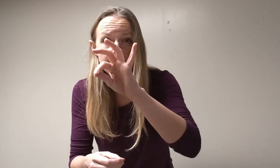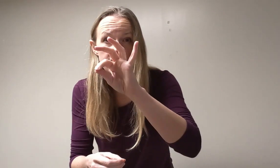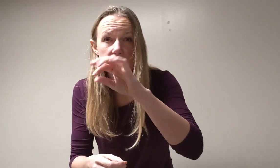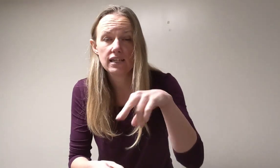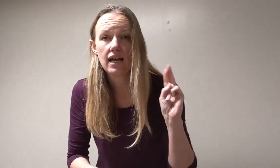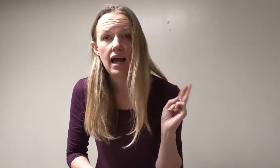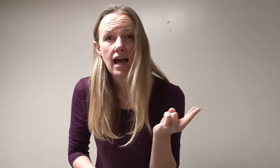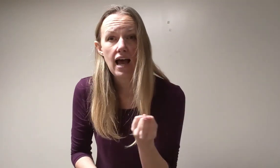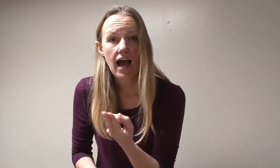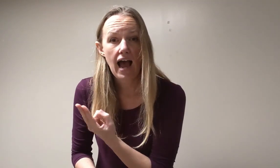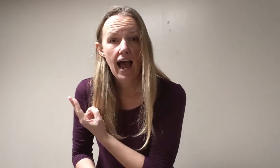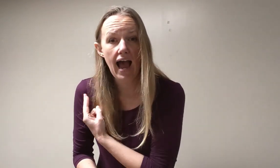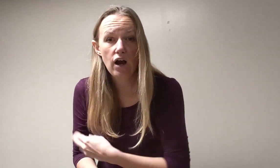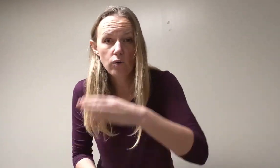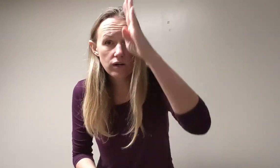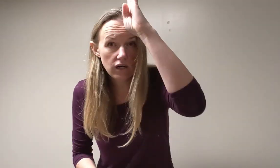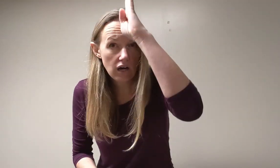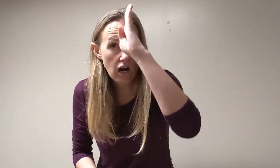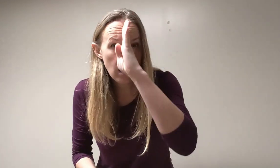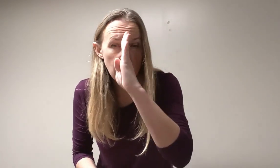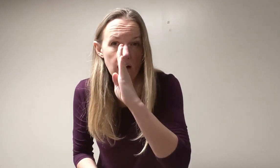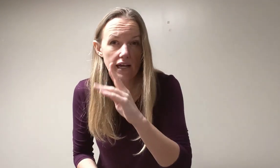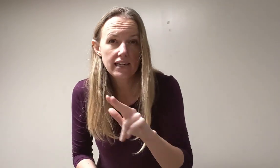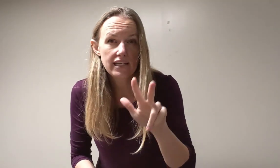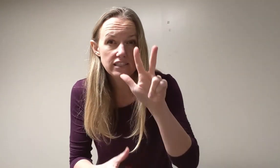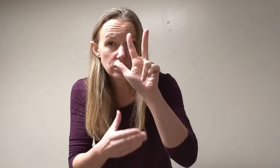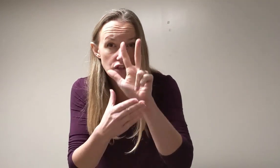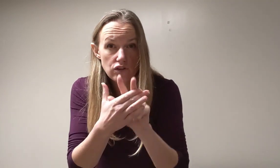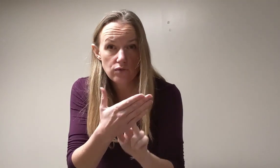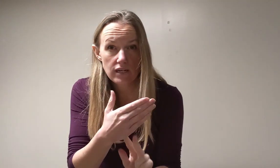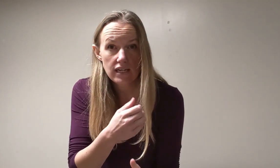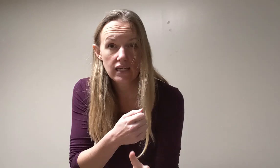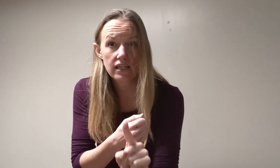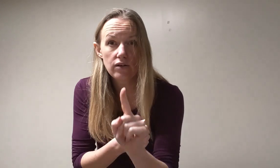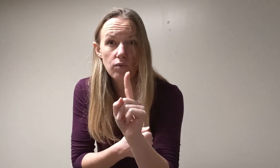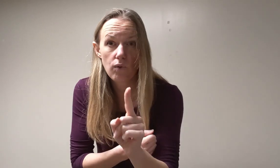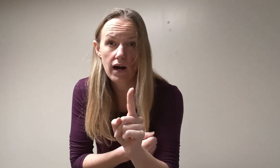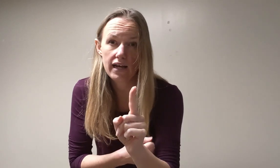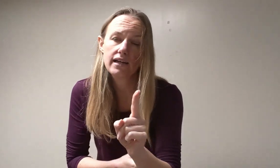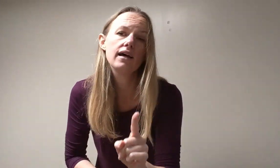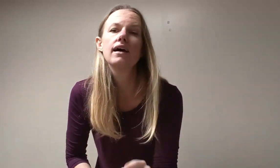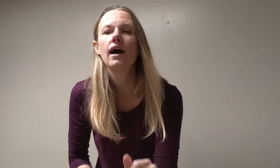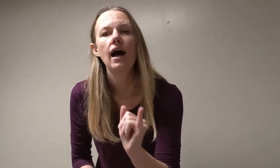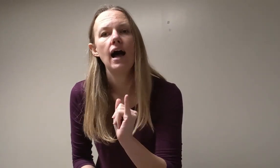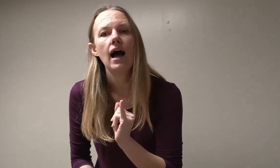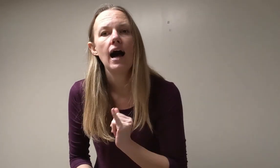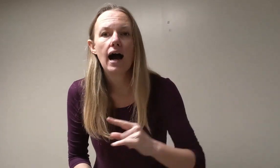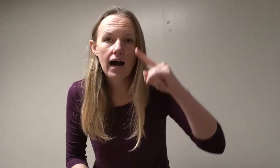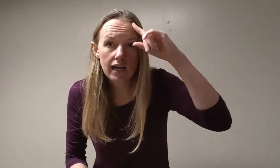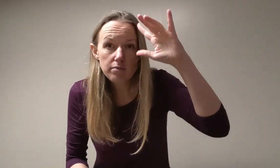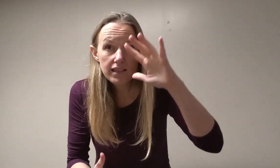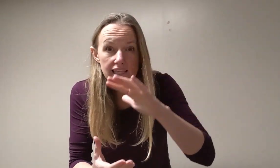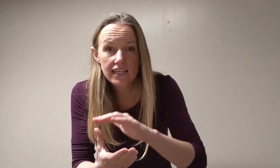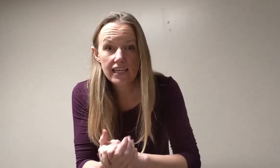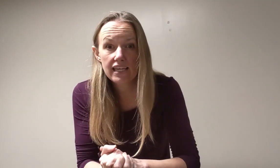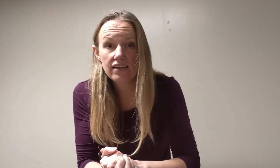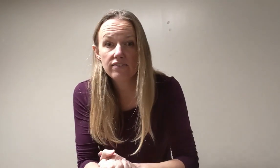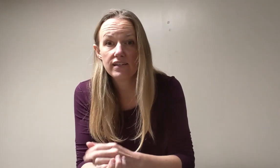Spirit. Our God is 3 in 1. I believe in